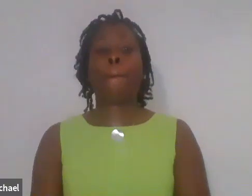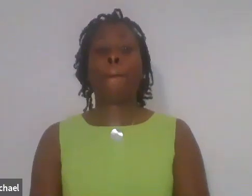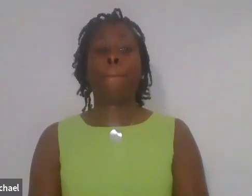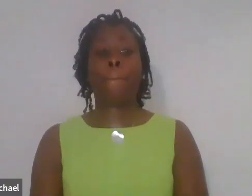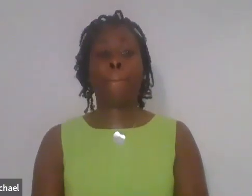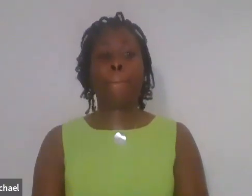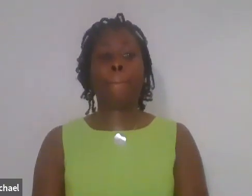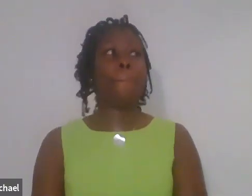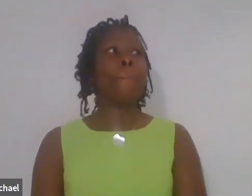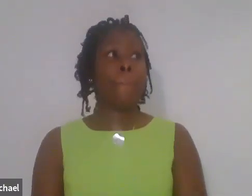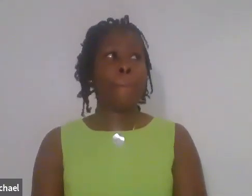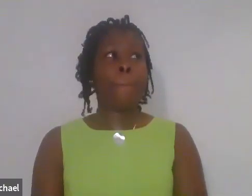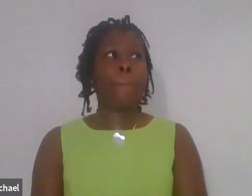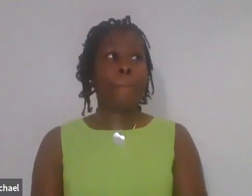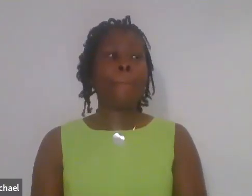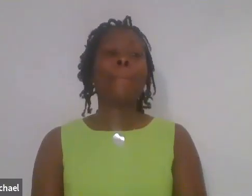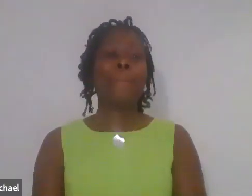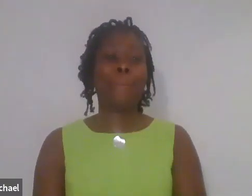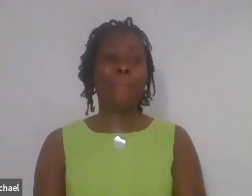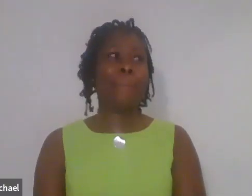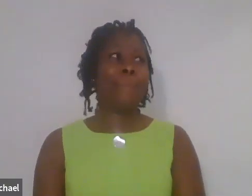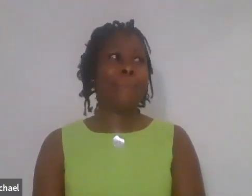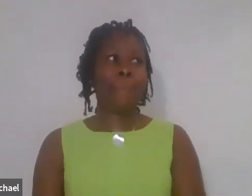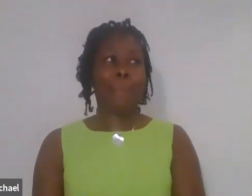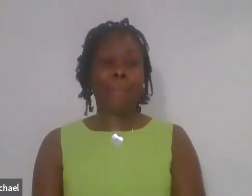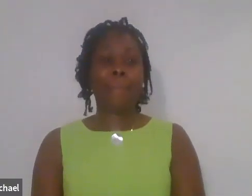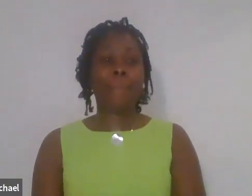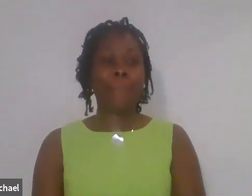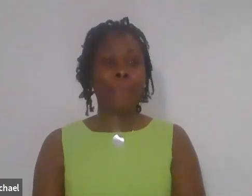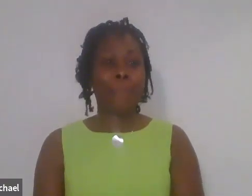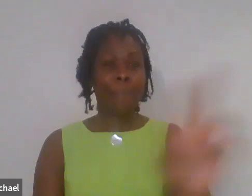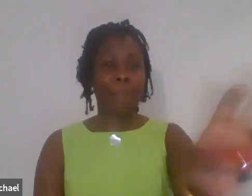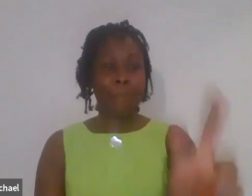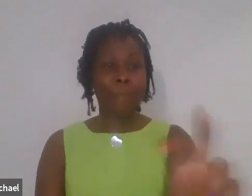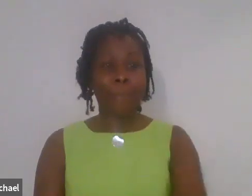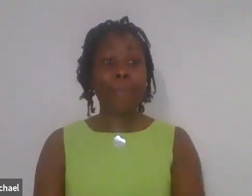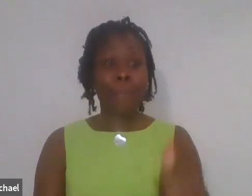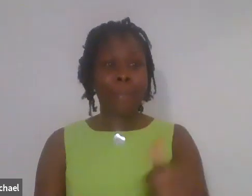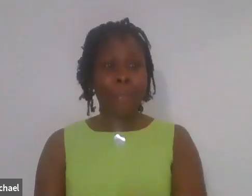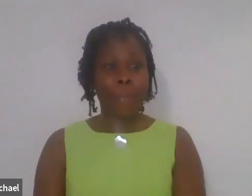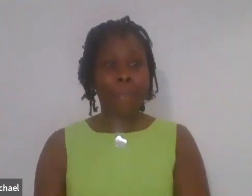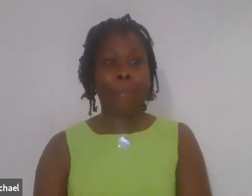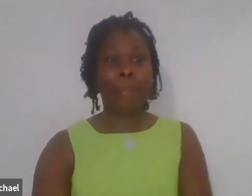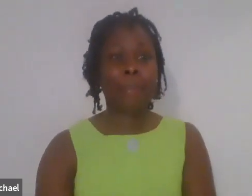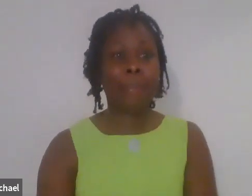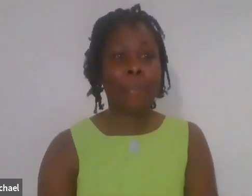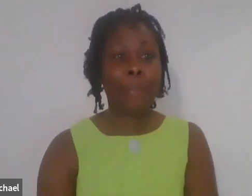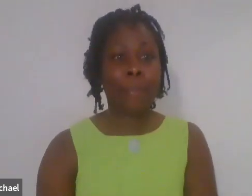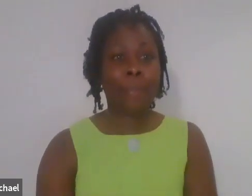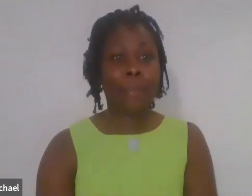Thank you very much, Ashura. That was quite inspirational. I actually think a lot of our students still